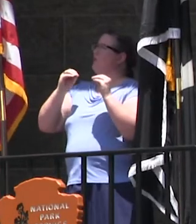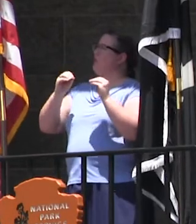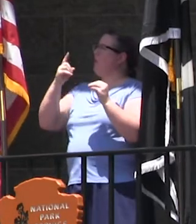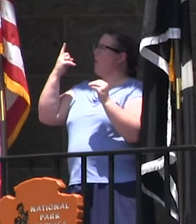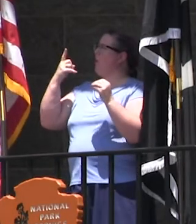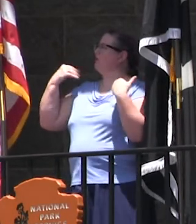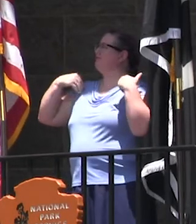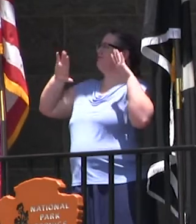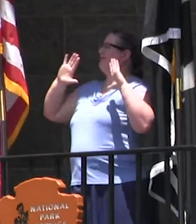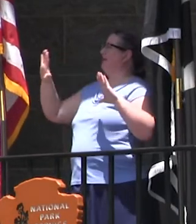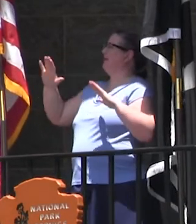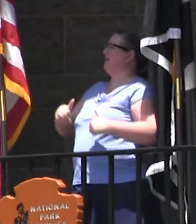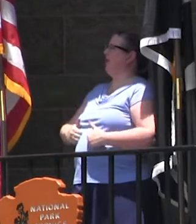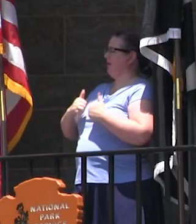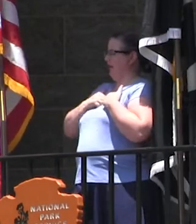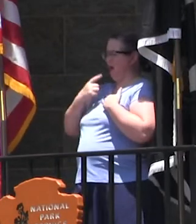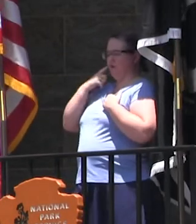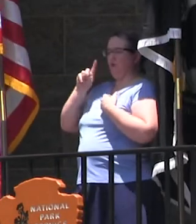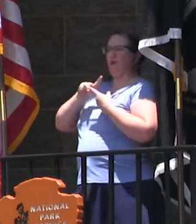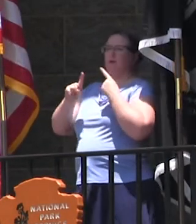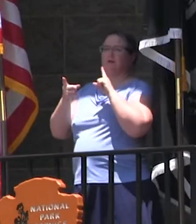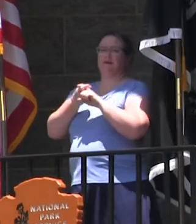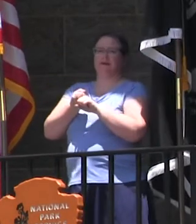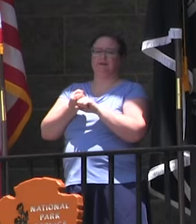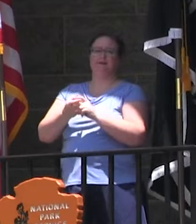down one's life for one's friends.